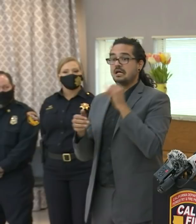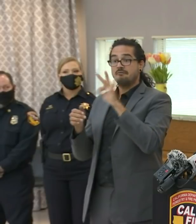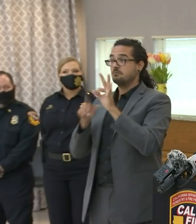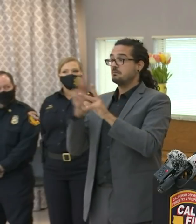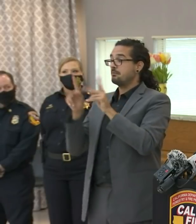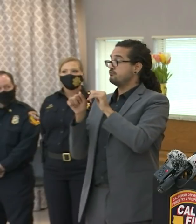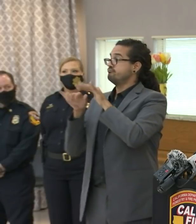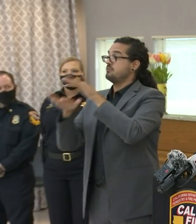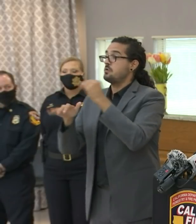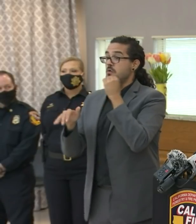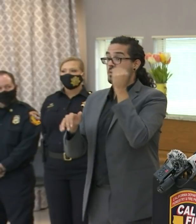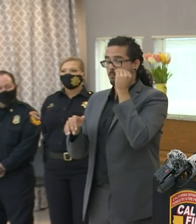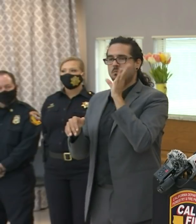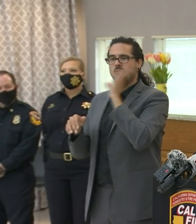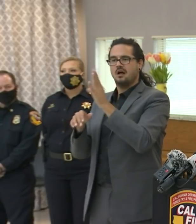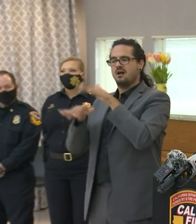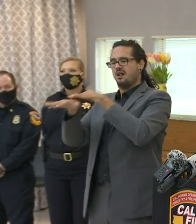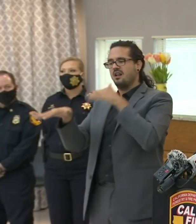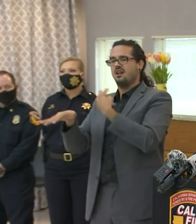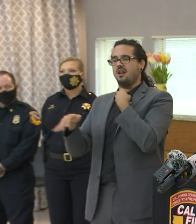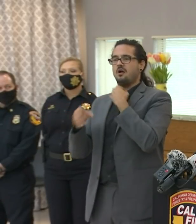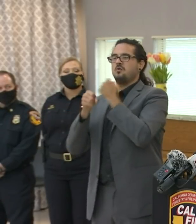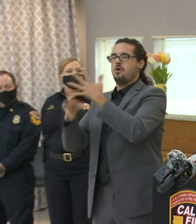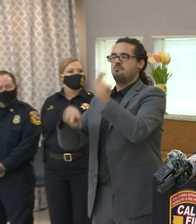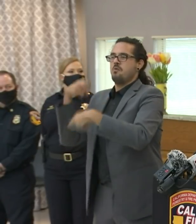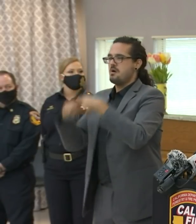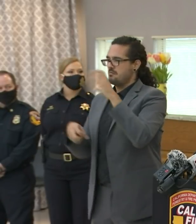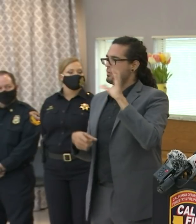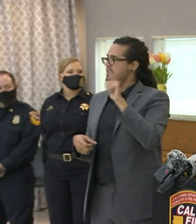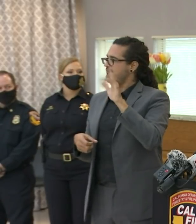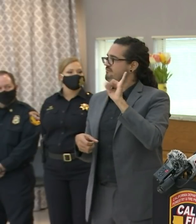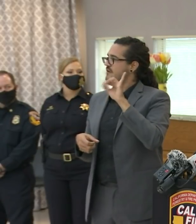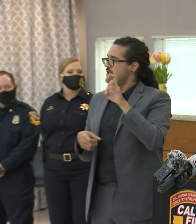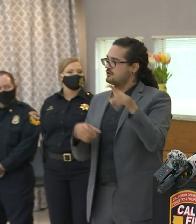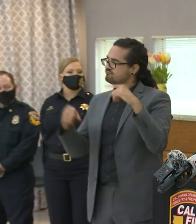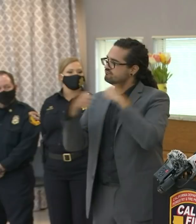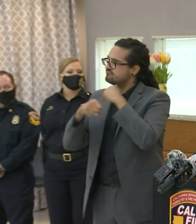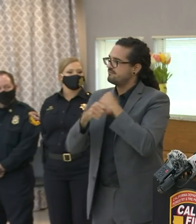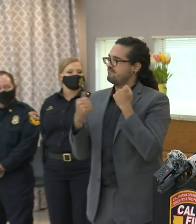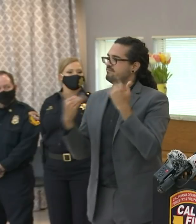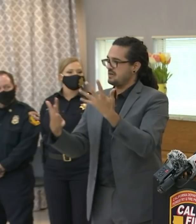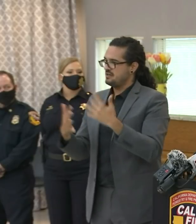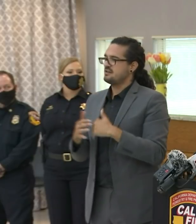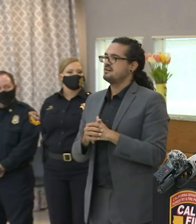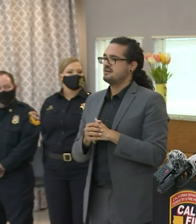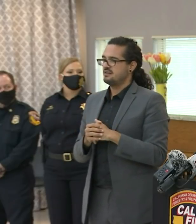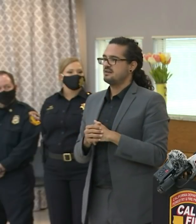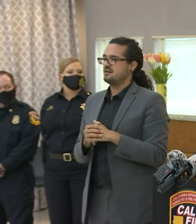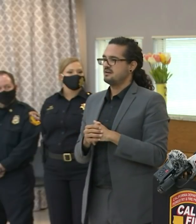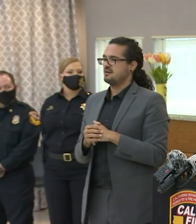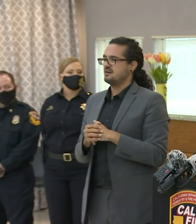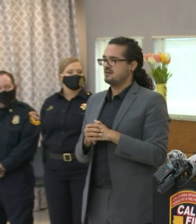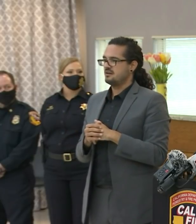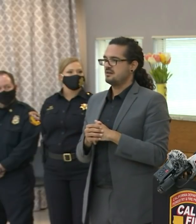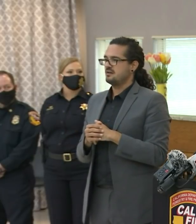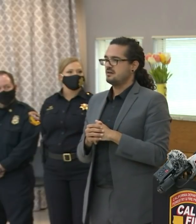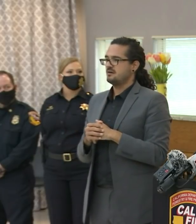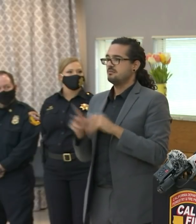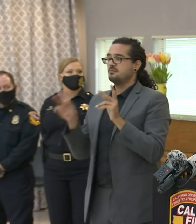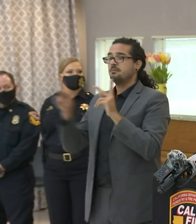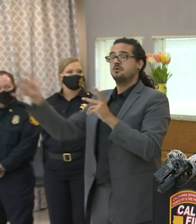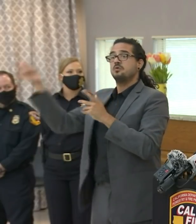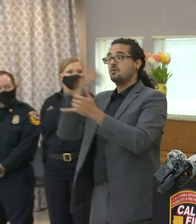of the hazards. I mean, just for our folks, right? I mean, when we're riding around in these areas, responding to those calls for service, looking for these people, I mean, we're